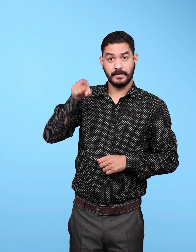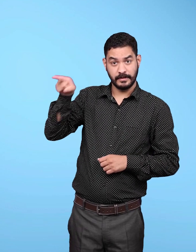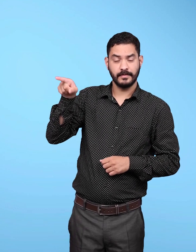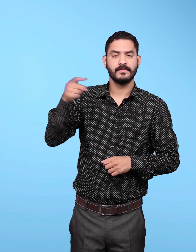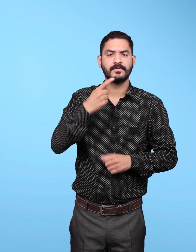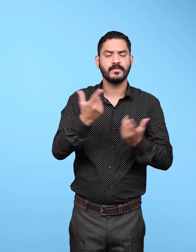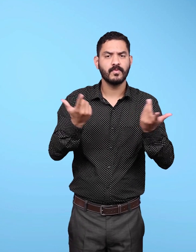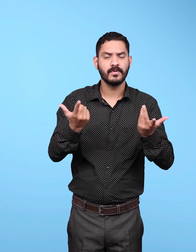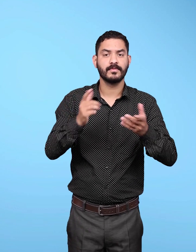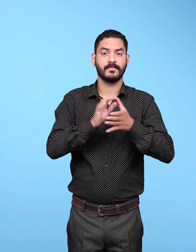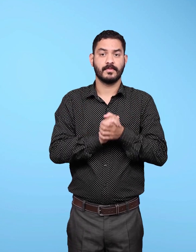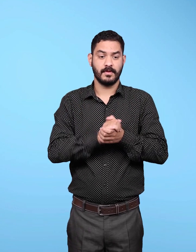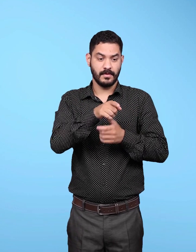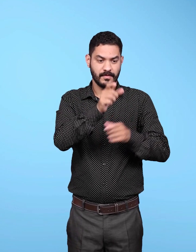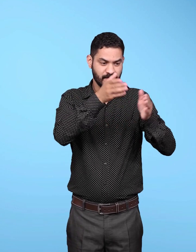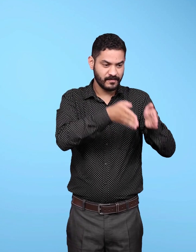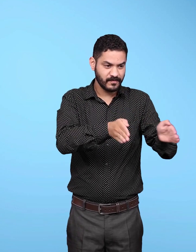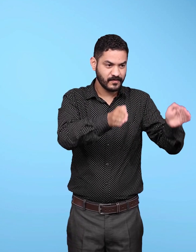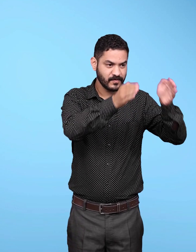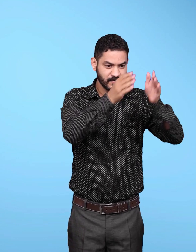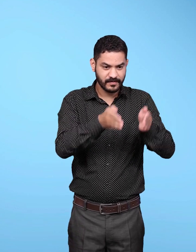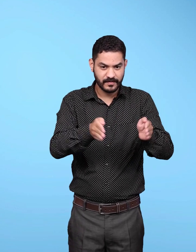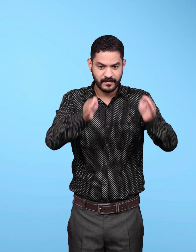rings arranged one on top of the other.